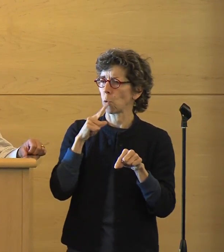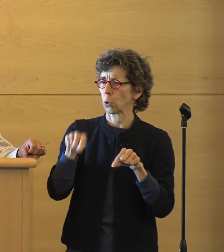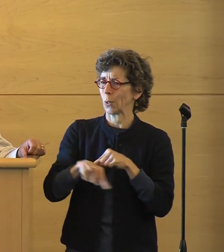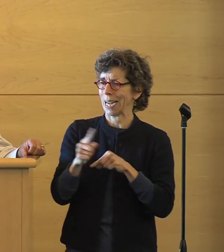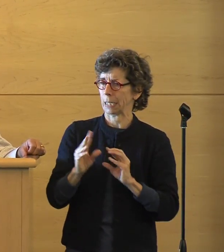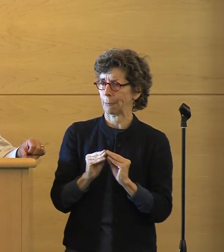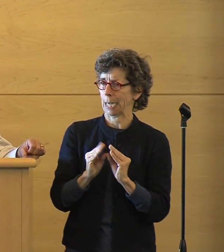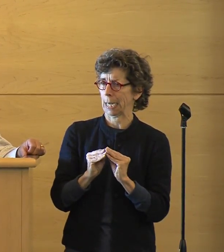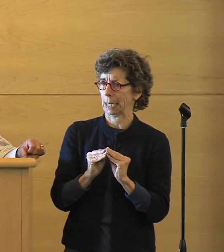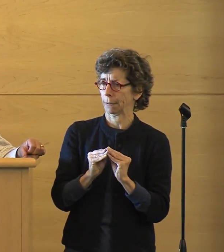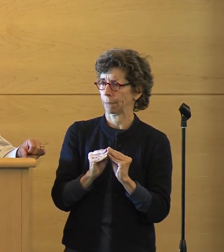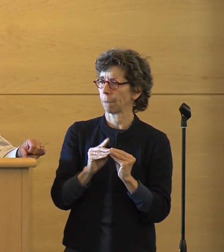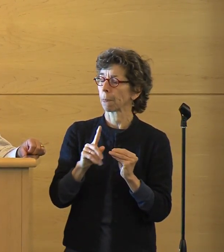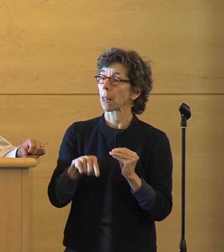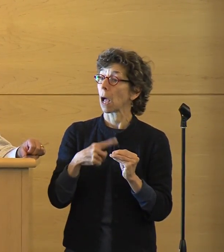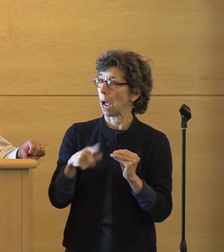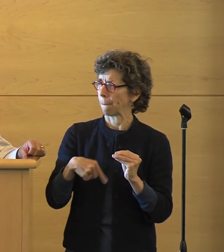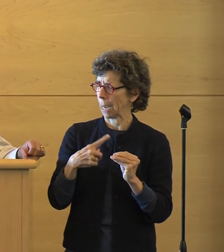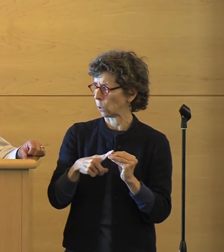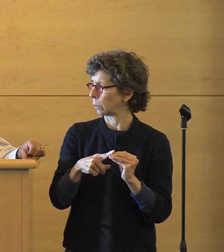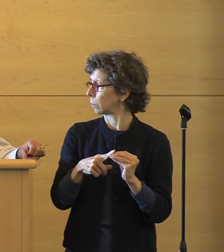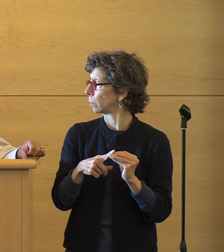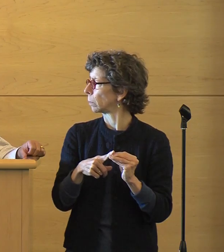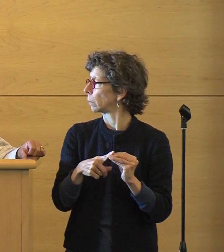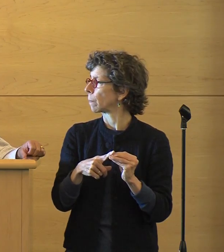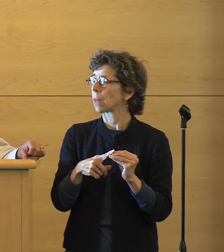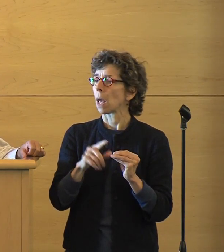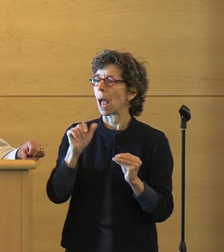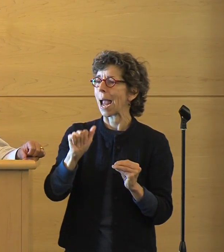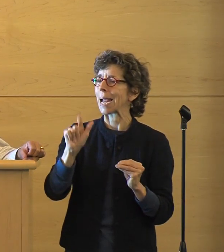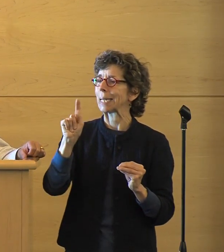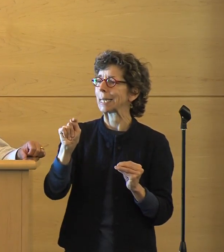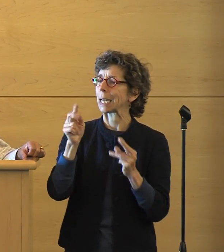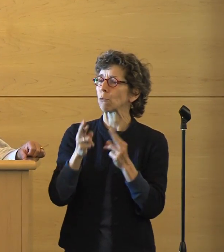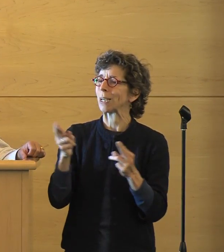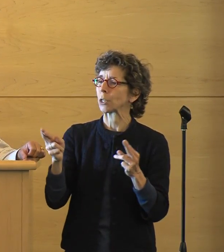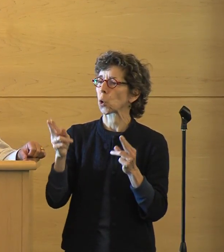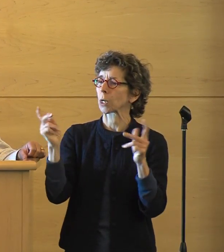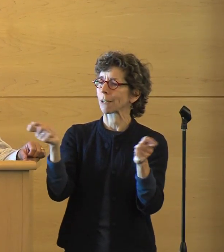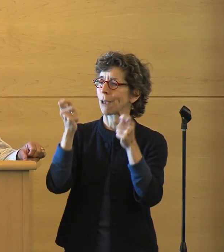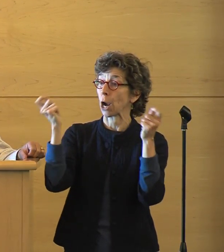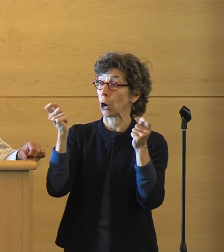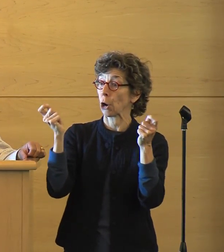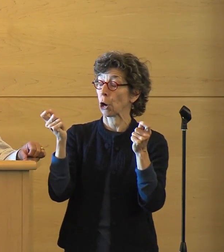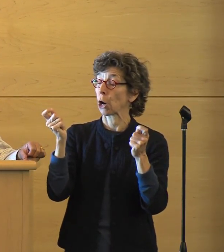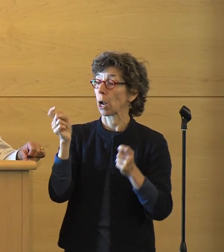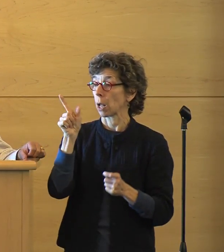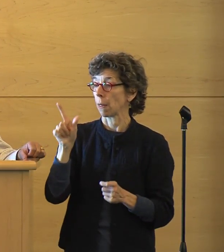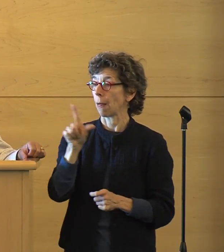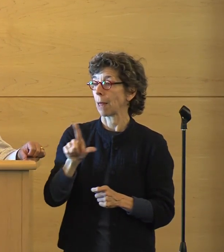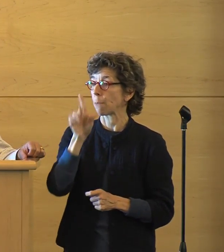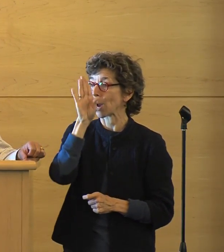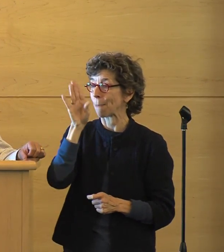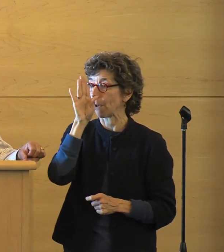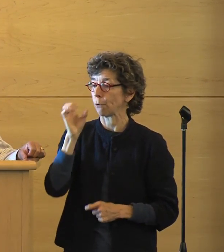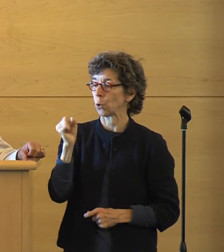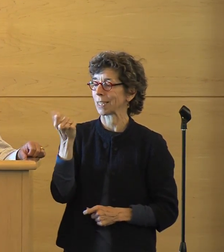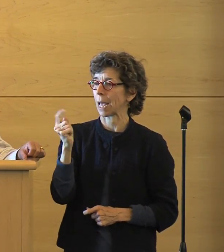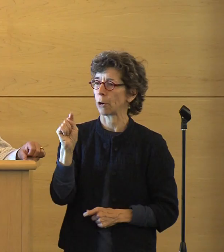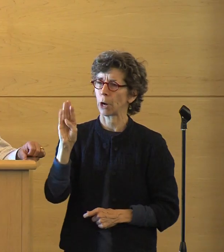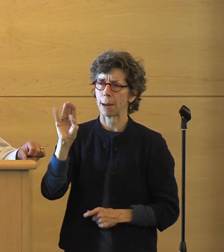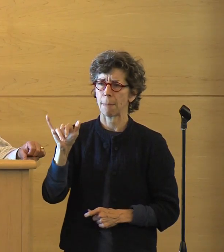Wendy, your last name is Pender, is from Bellevue Libraries and has some information on the front desk up there, along with